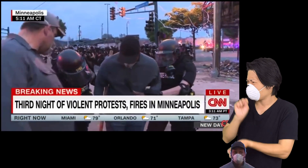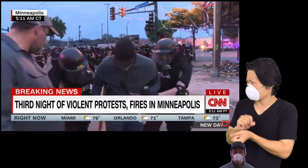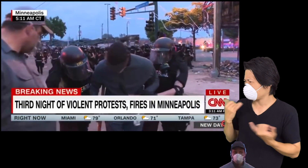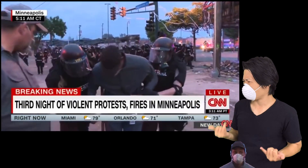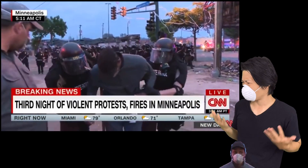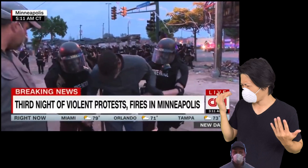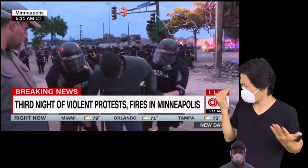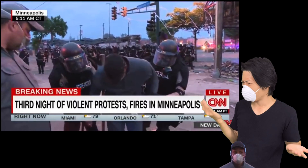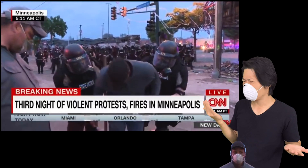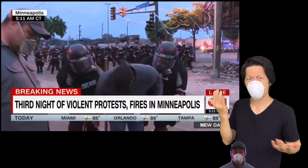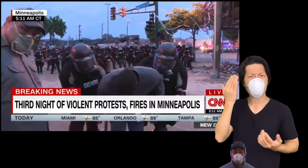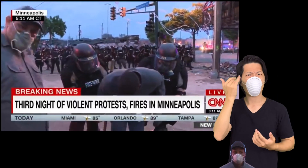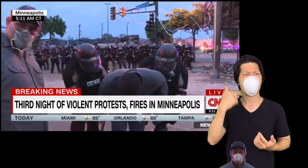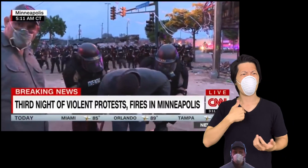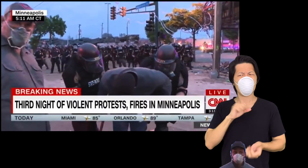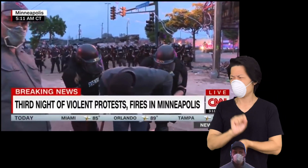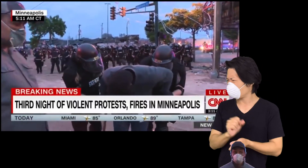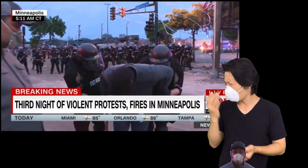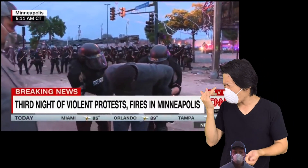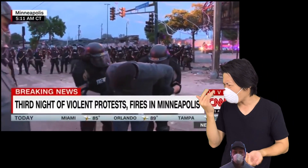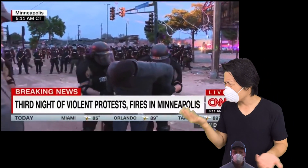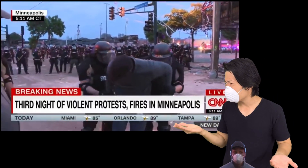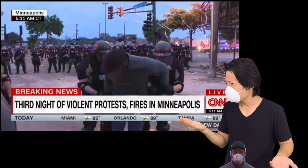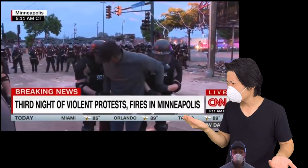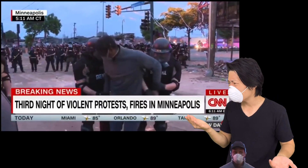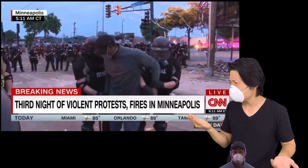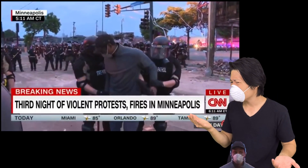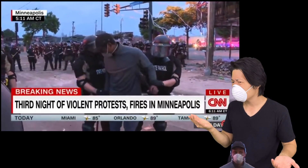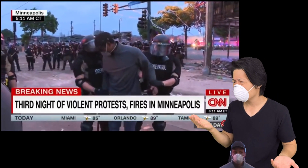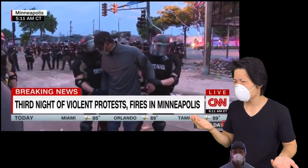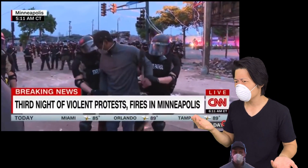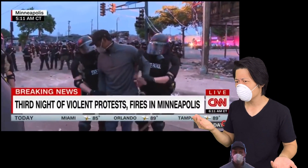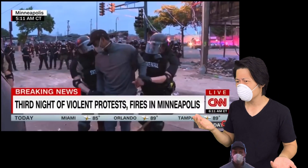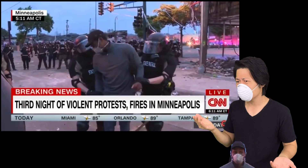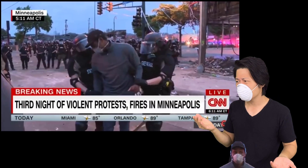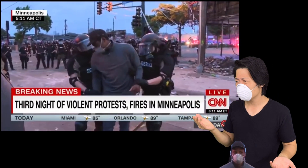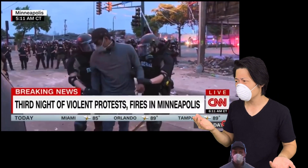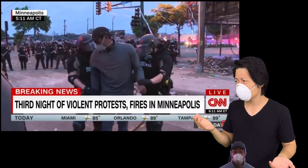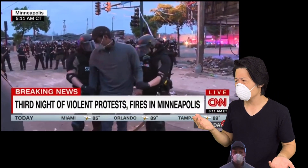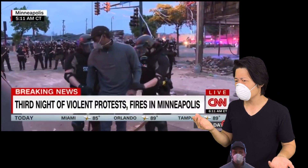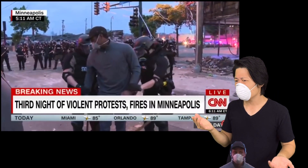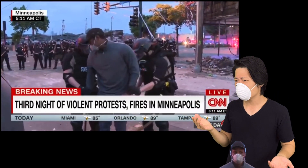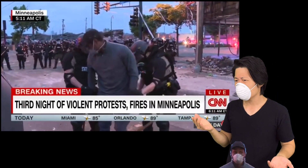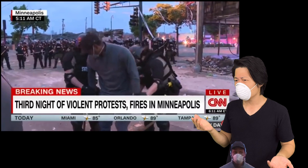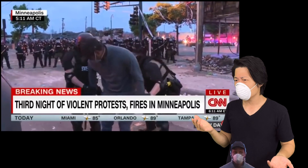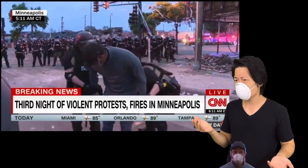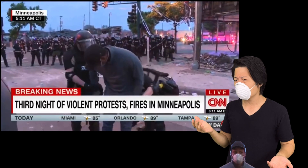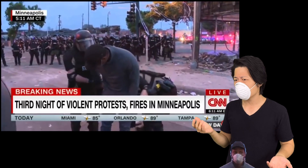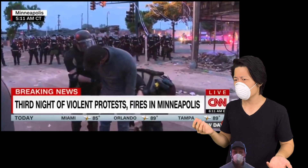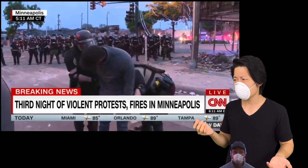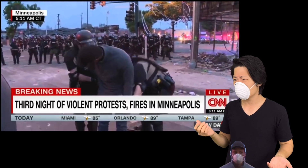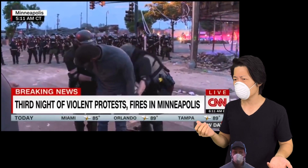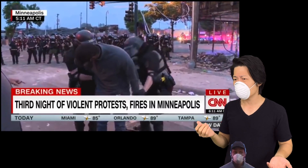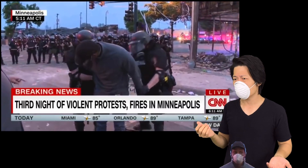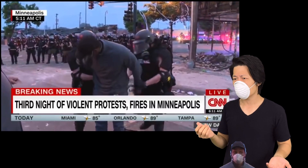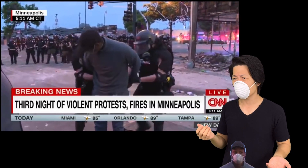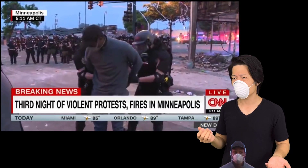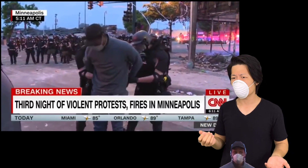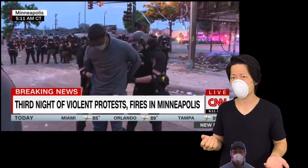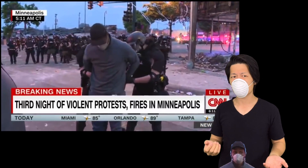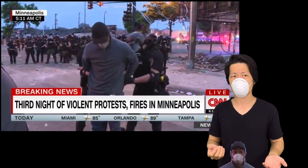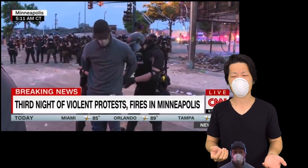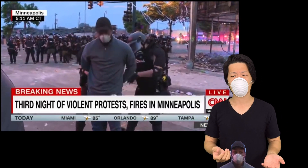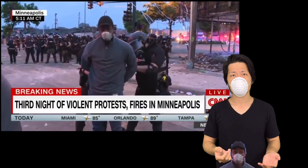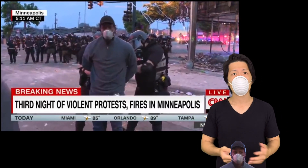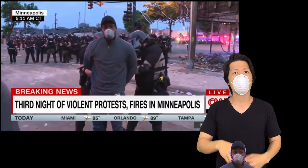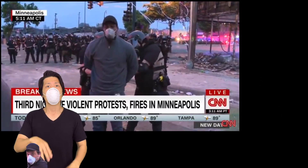I'm under arrest, sir? Why am I under arrest, sir? Officer's with CNN and he's on the